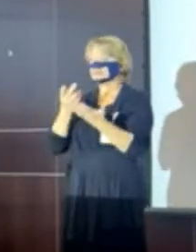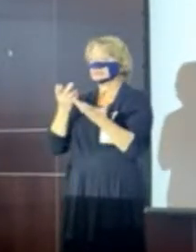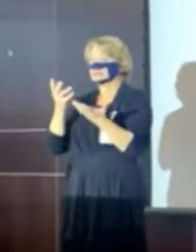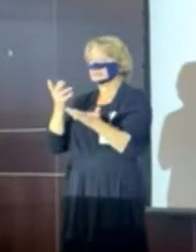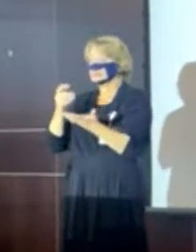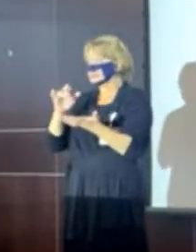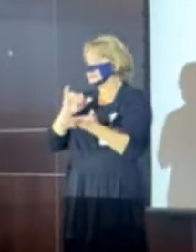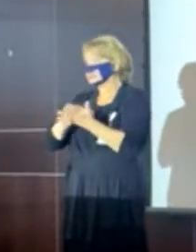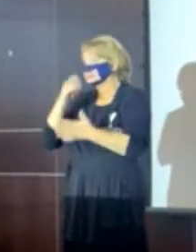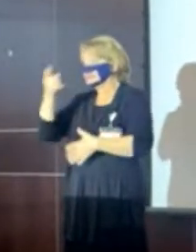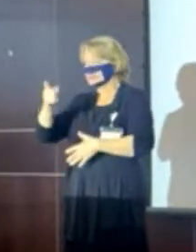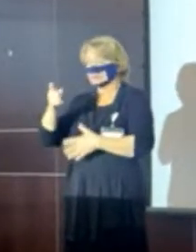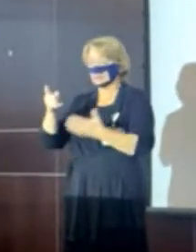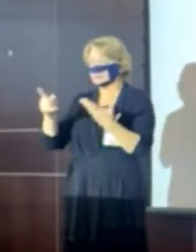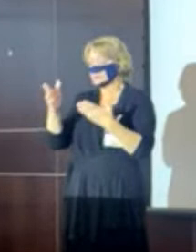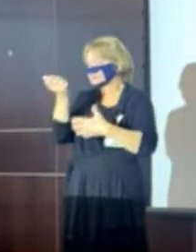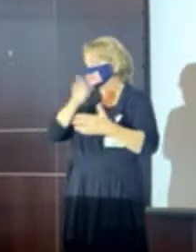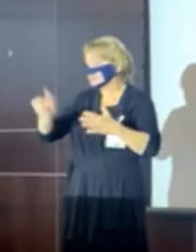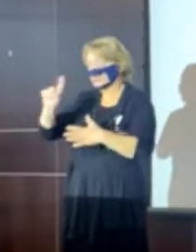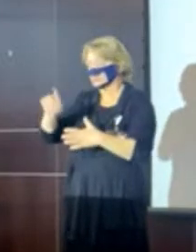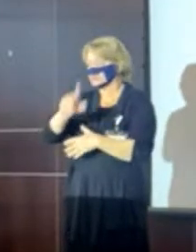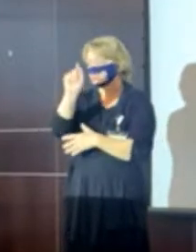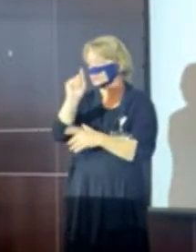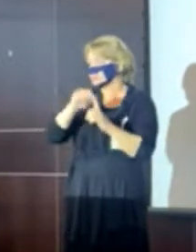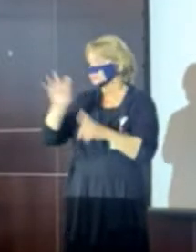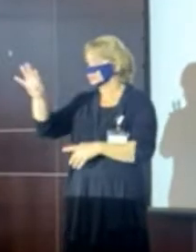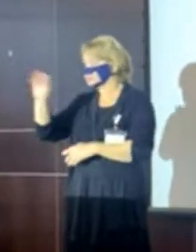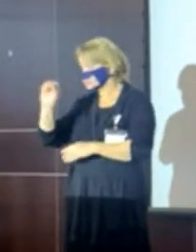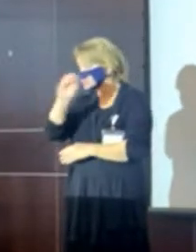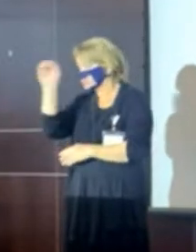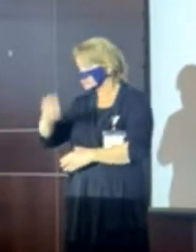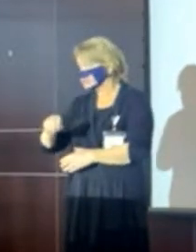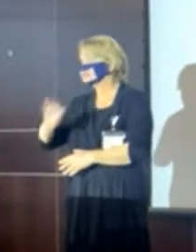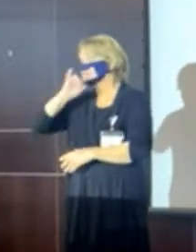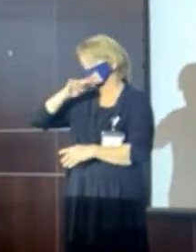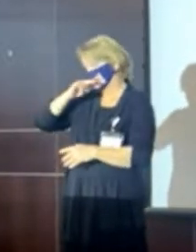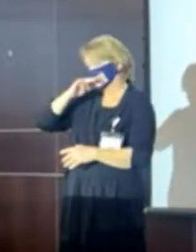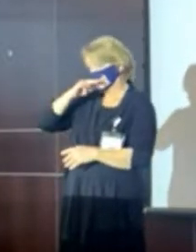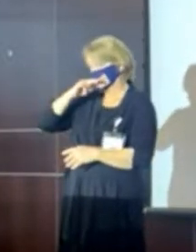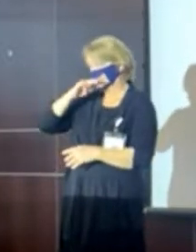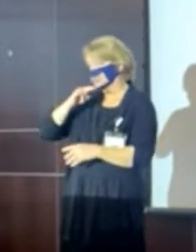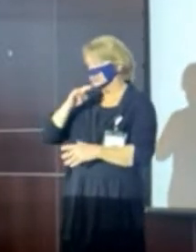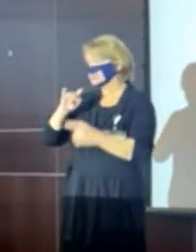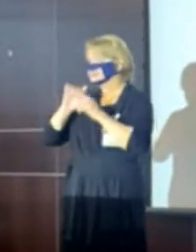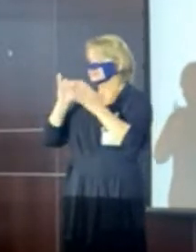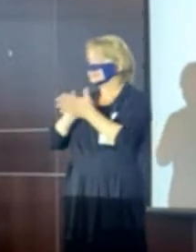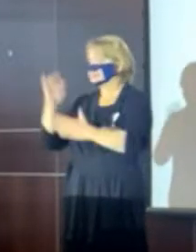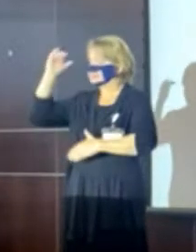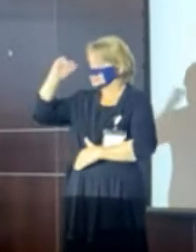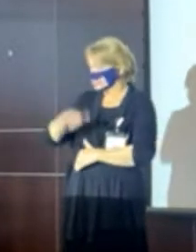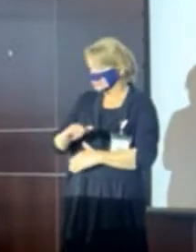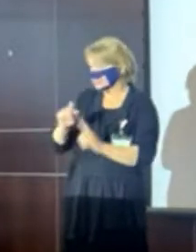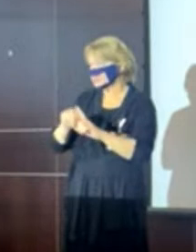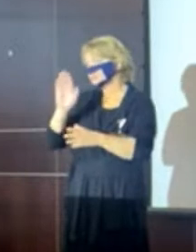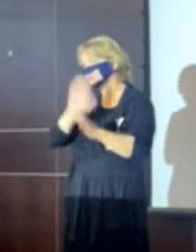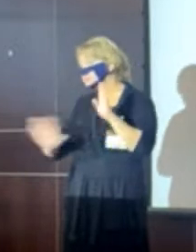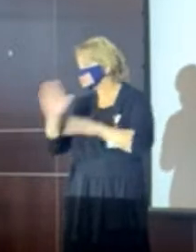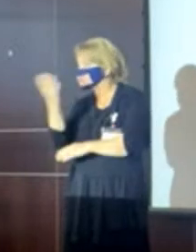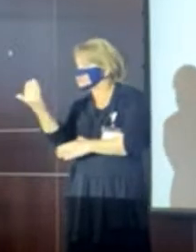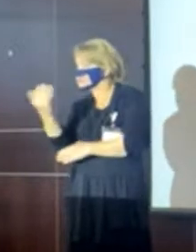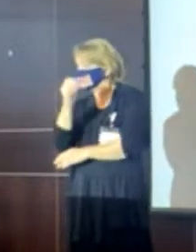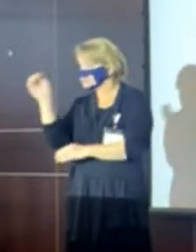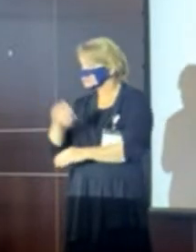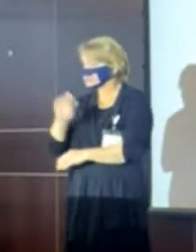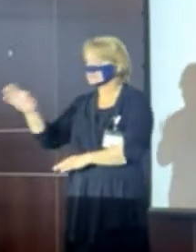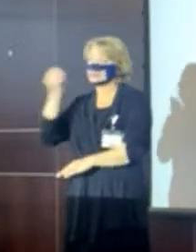be, ranges anywhere from 20 to 40% have been pediatrics. That's come down over the last week to run about 15% of our daily